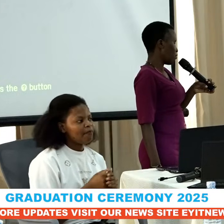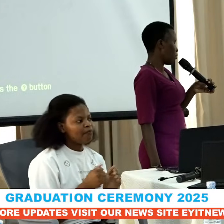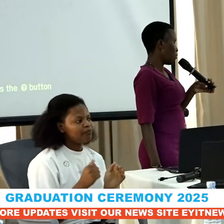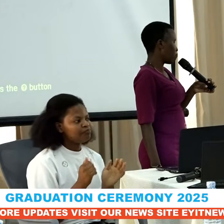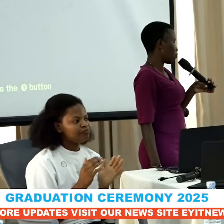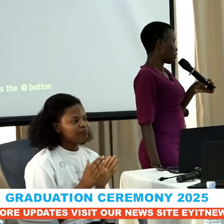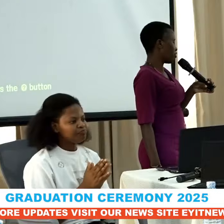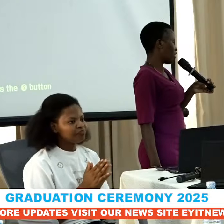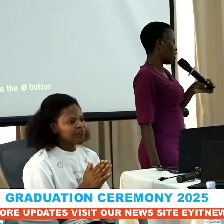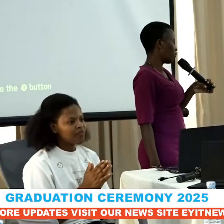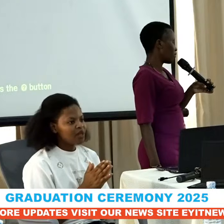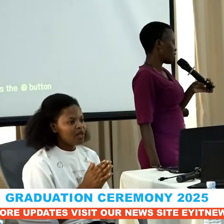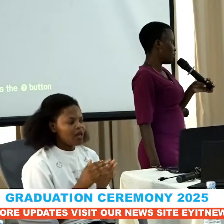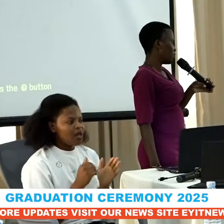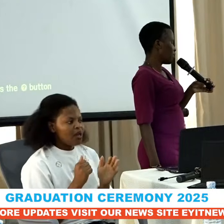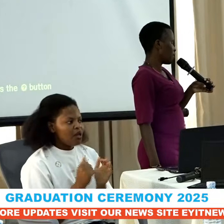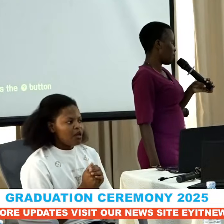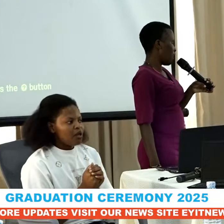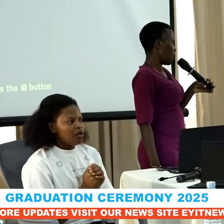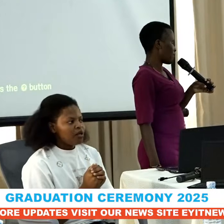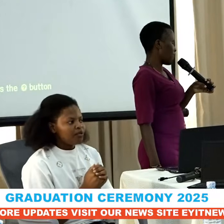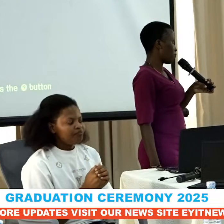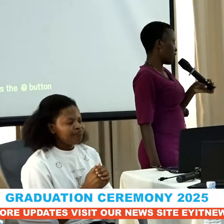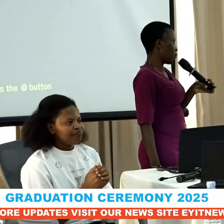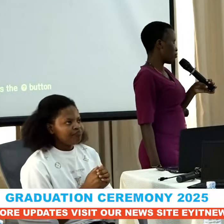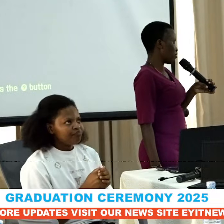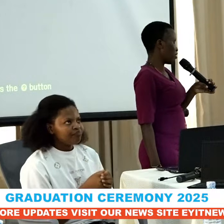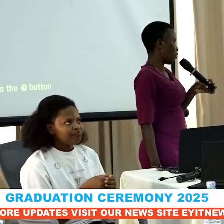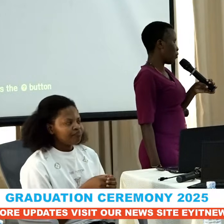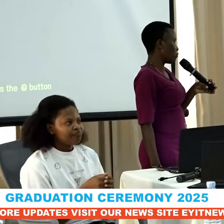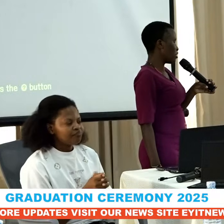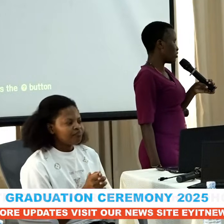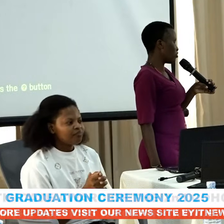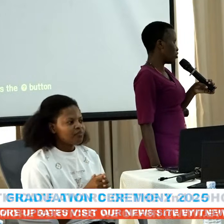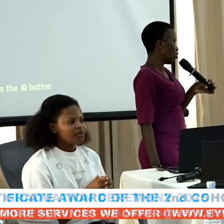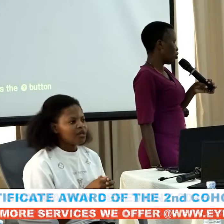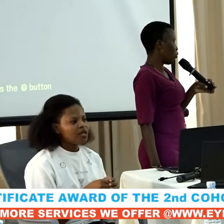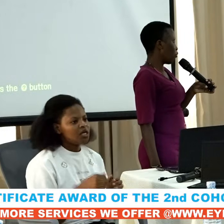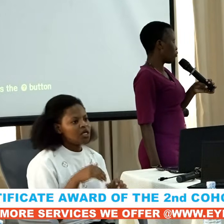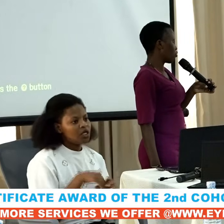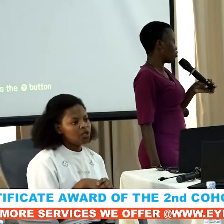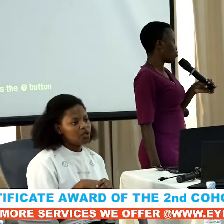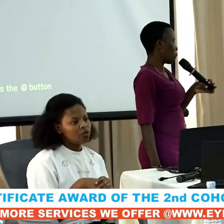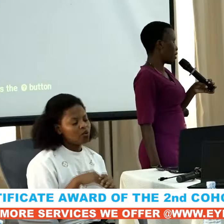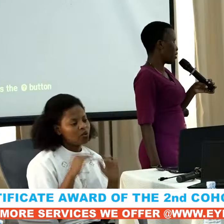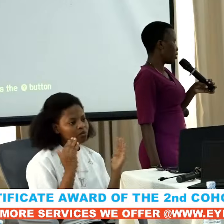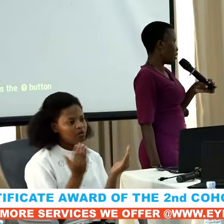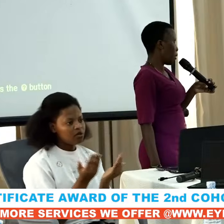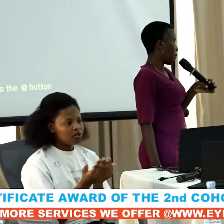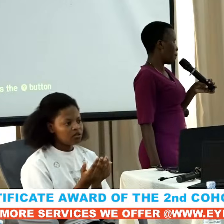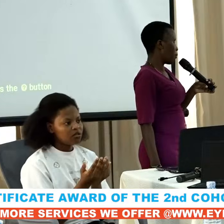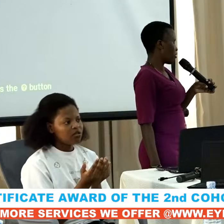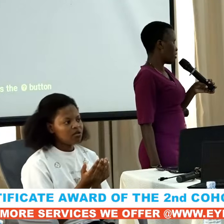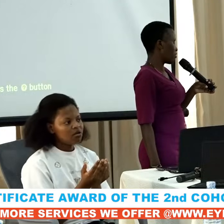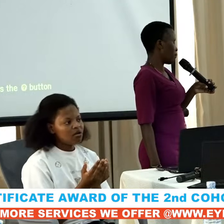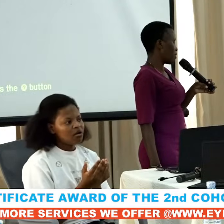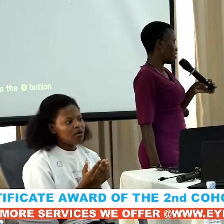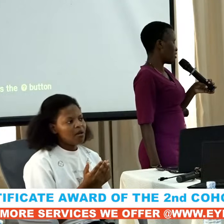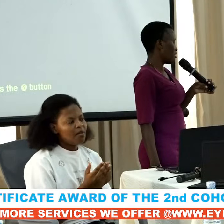diabetes, pressure, are sometimes in the community confused to be people